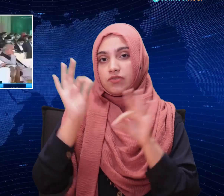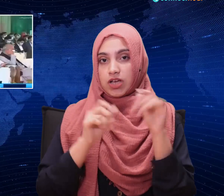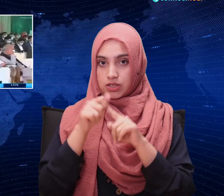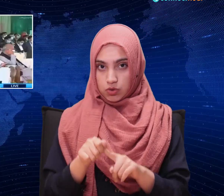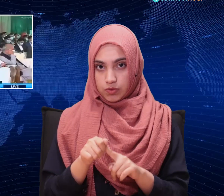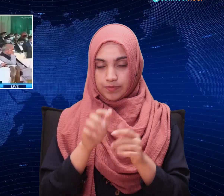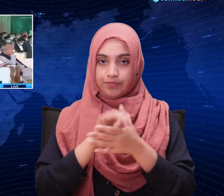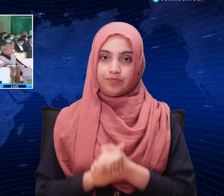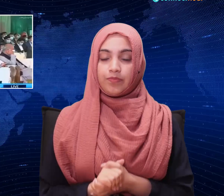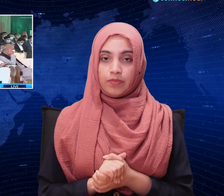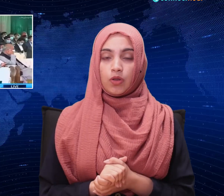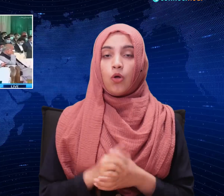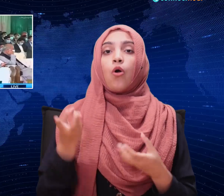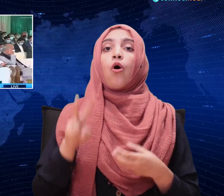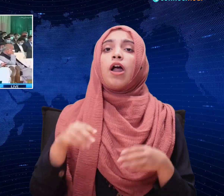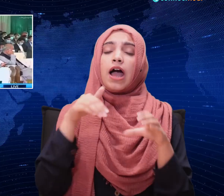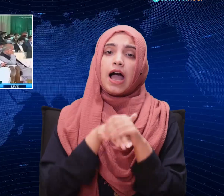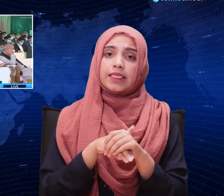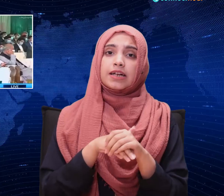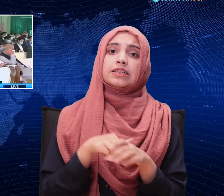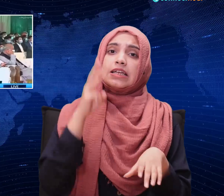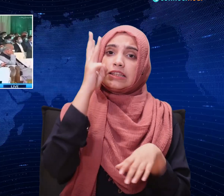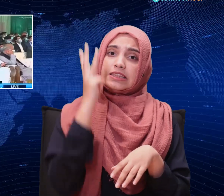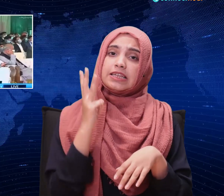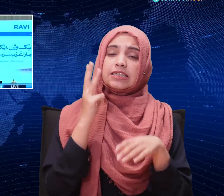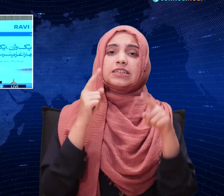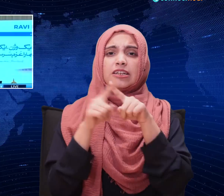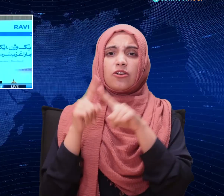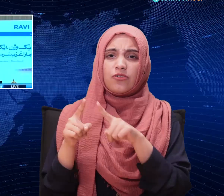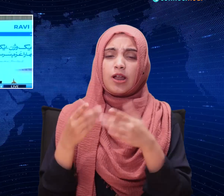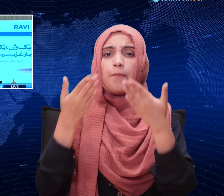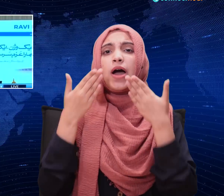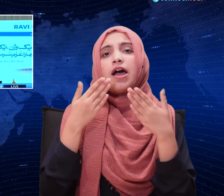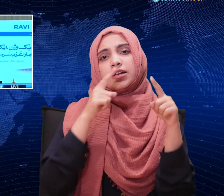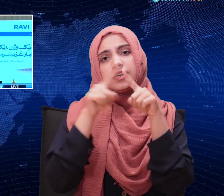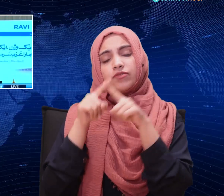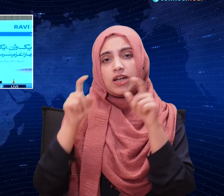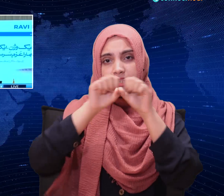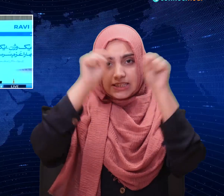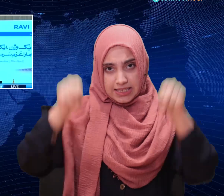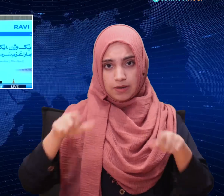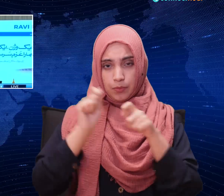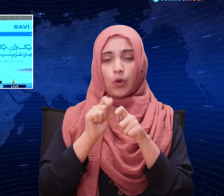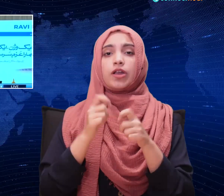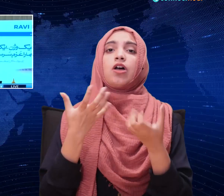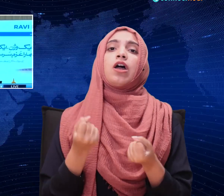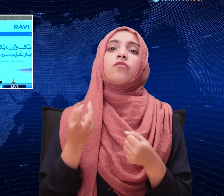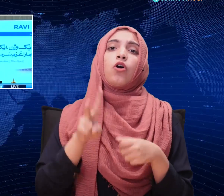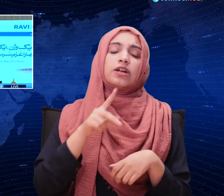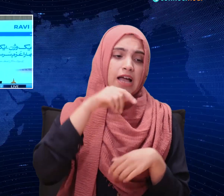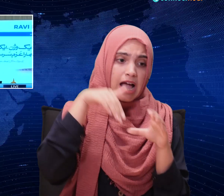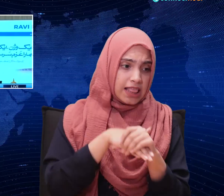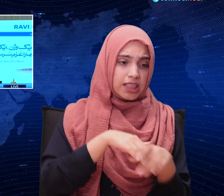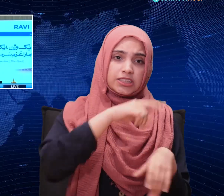Instead, three different education systems were formed: madrasas, Urdu medium schools, and English medium schools